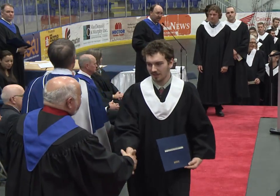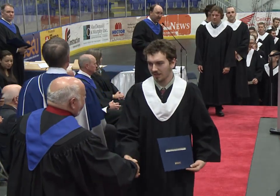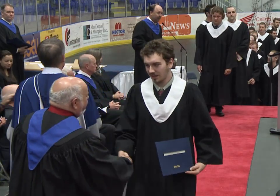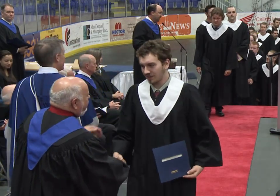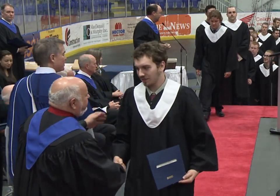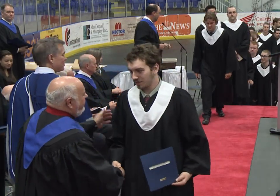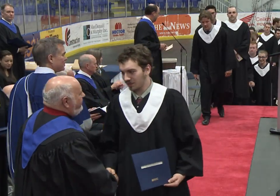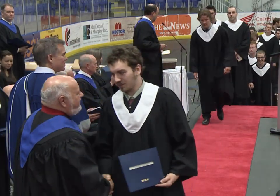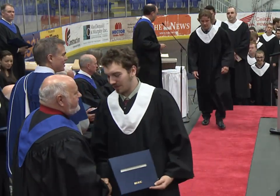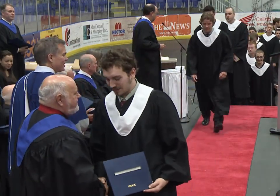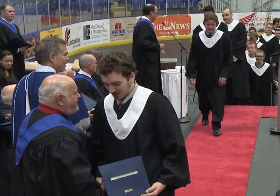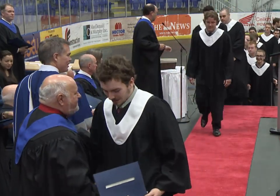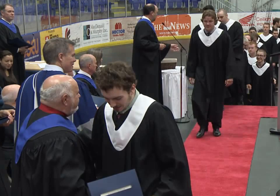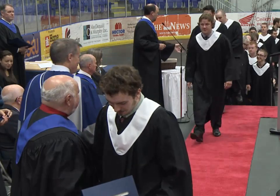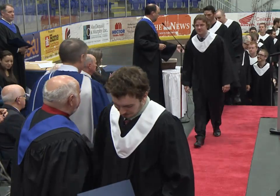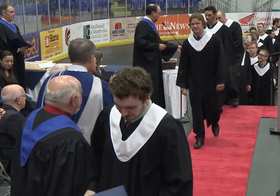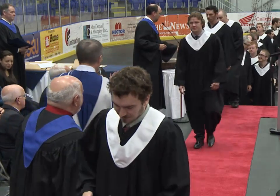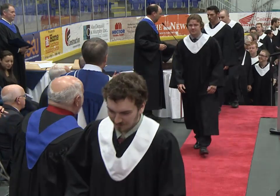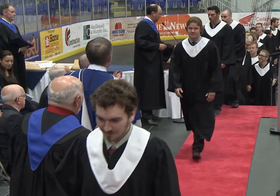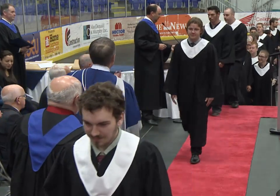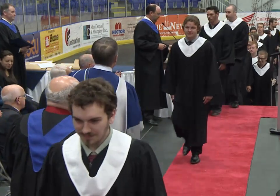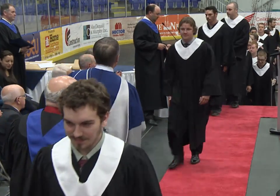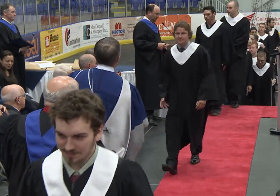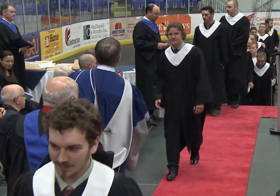Eric McLeod.